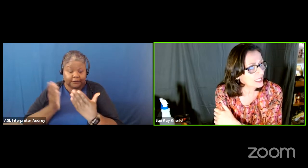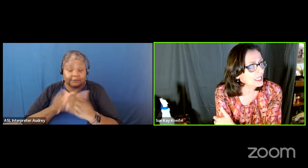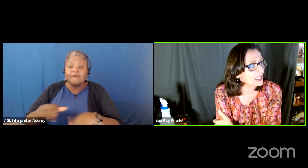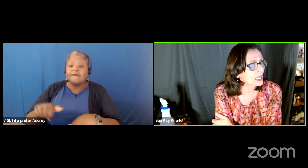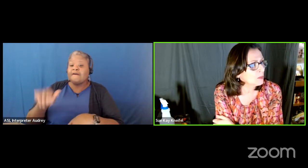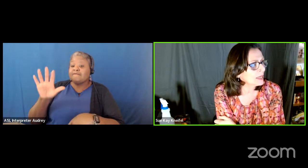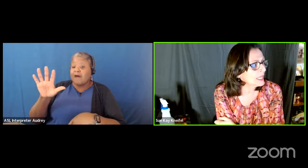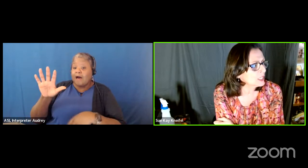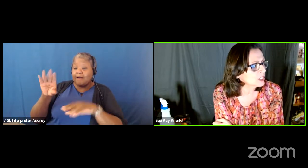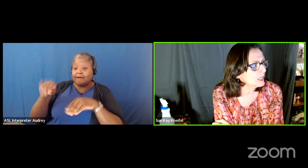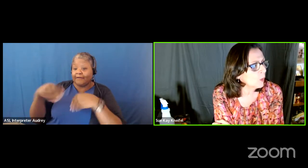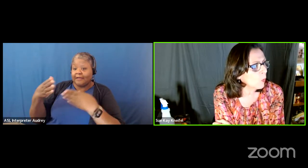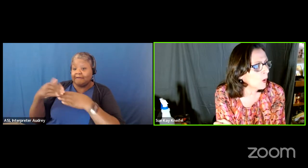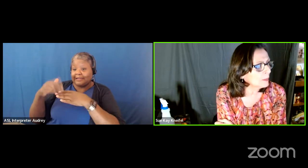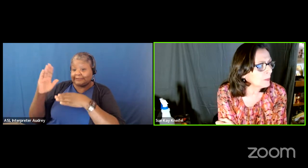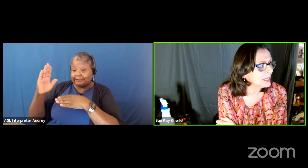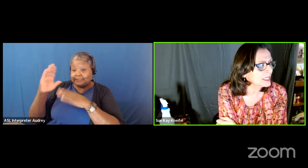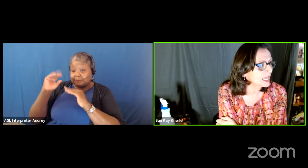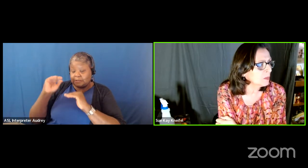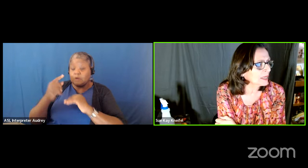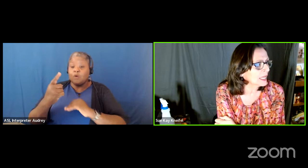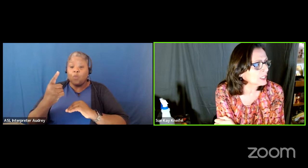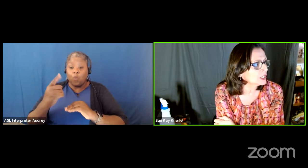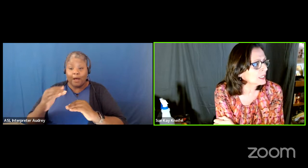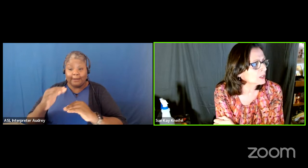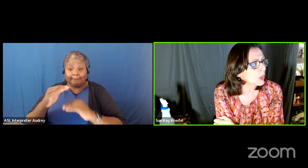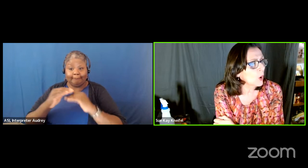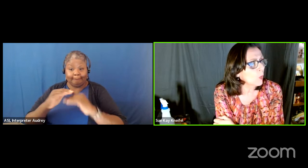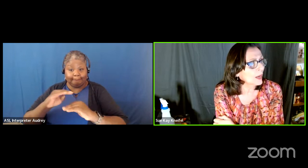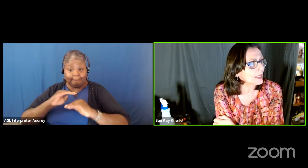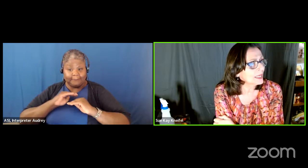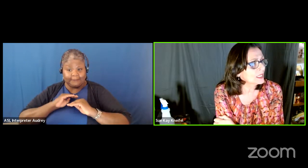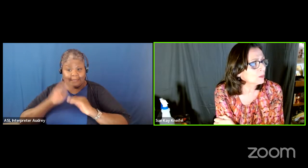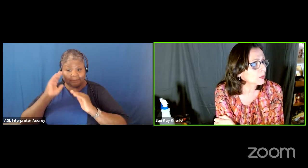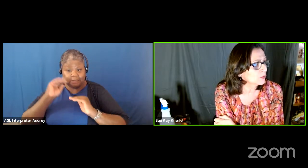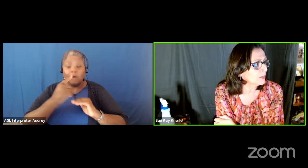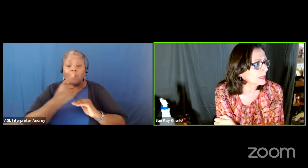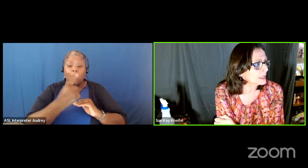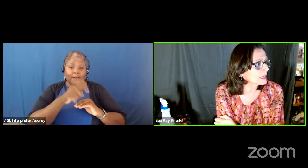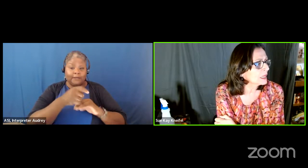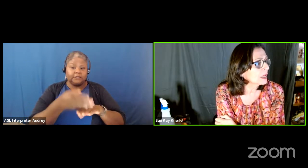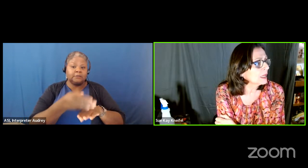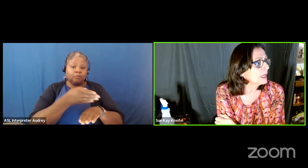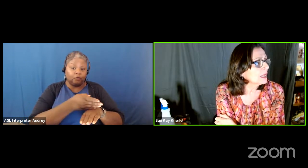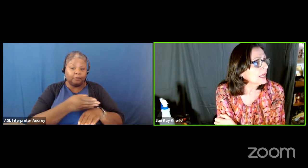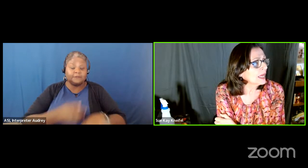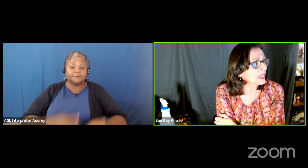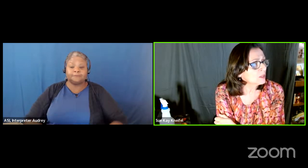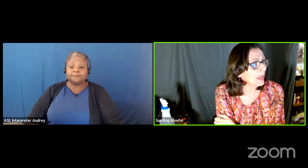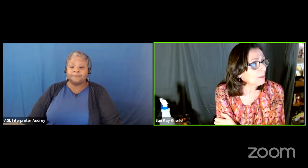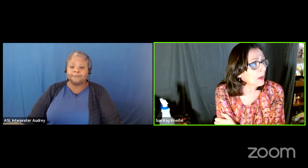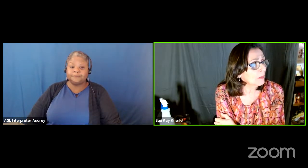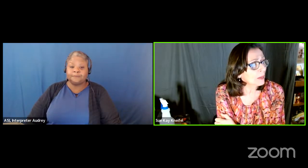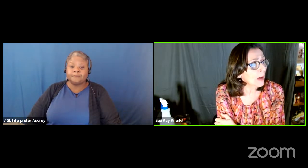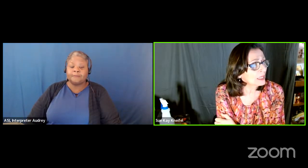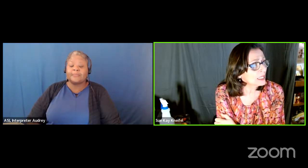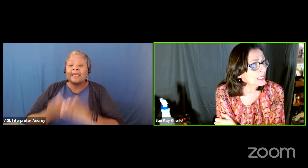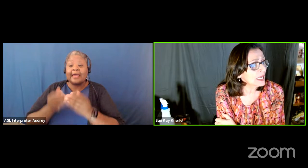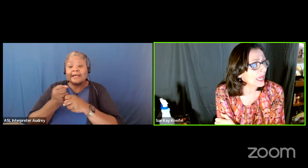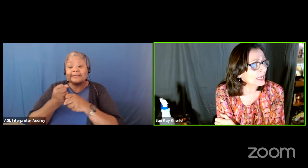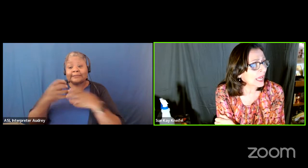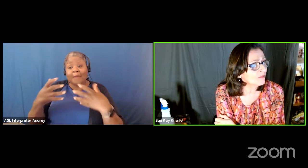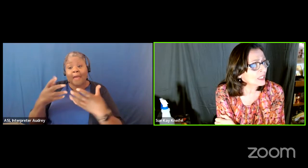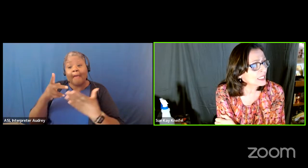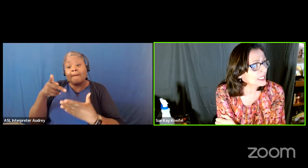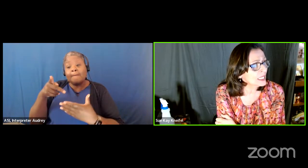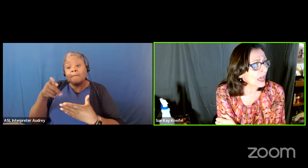5, exceeds expectation. 1, meets expectations. 1, needs improvements. Expand public